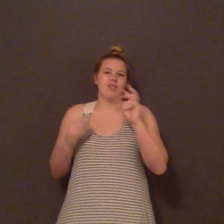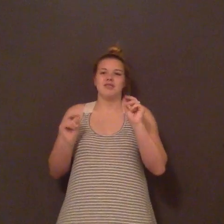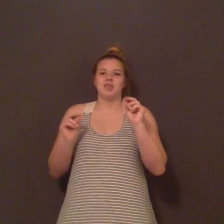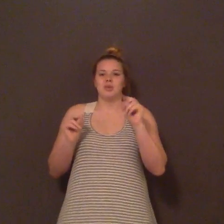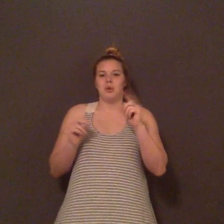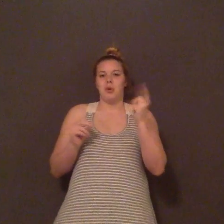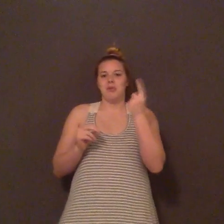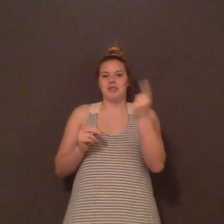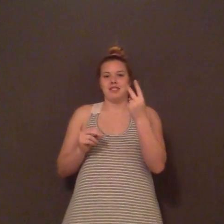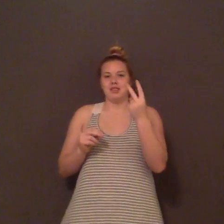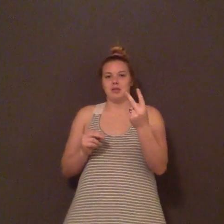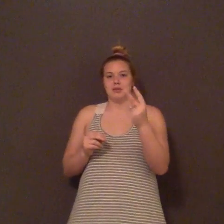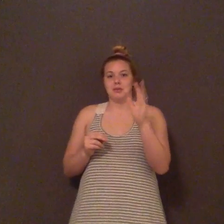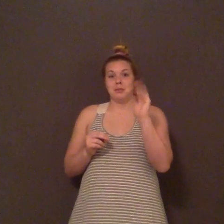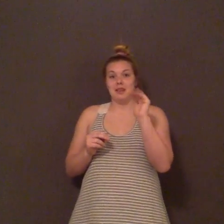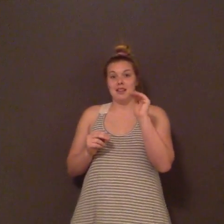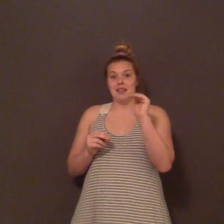Oh, there goes your money. What?